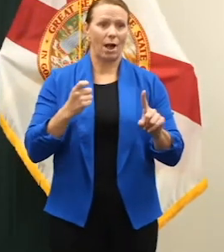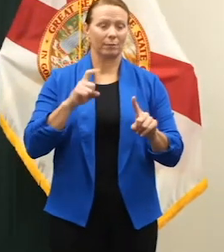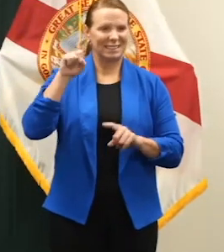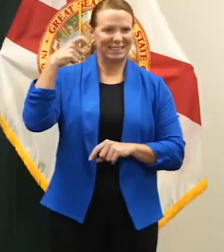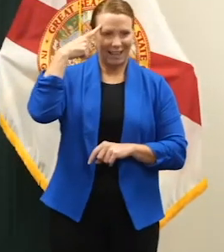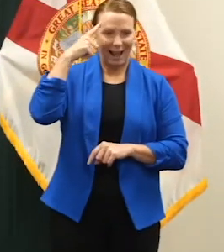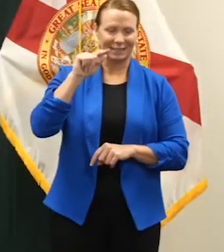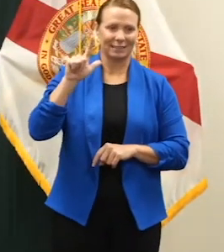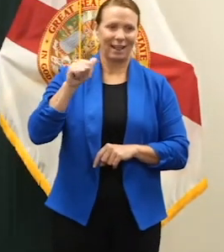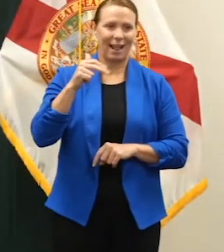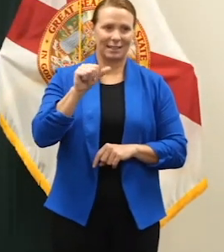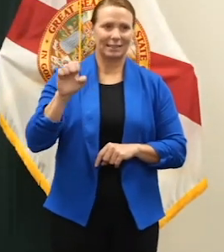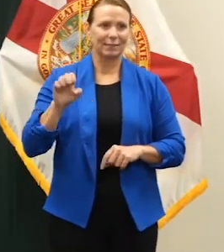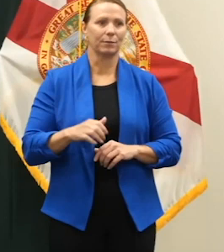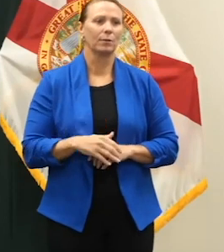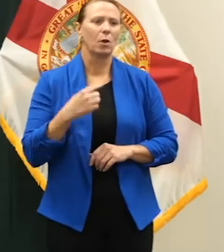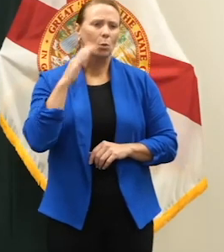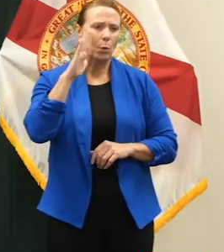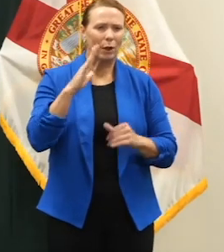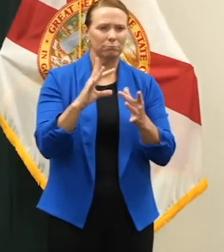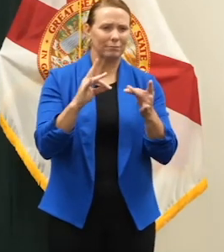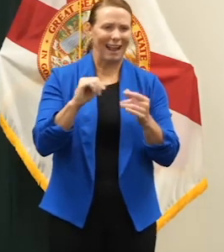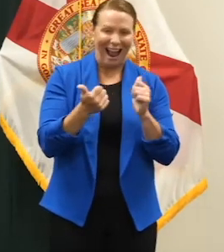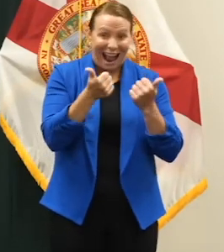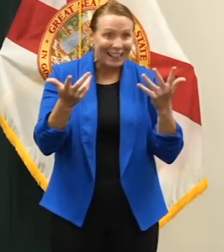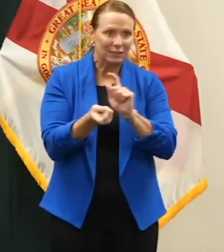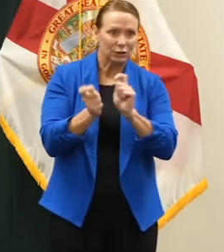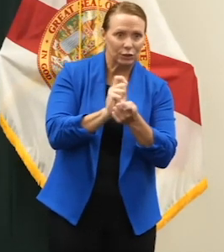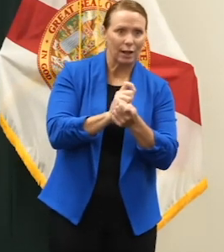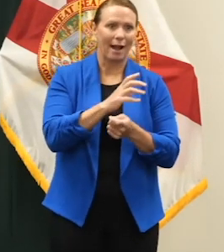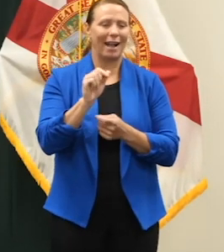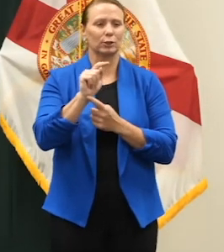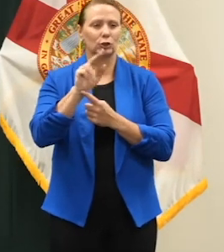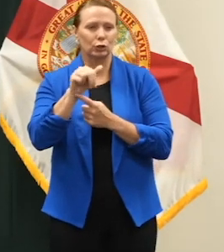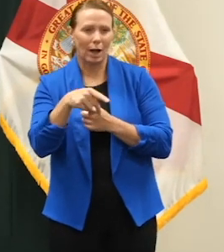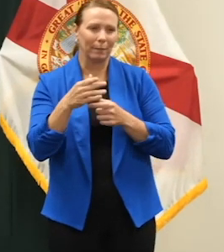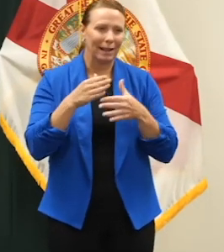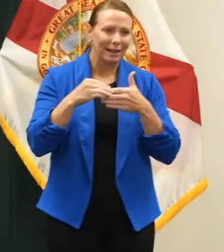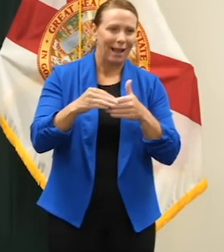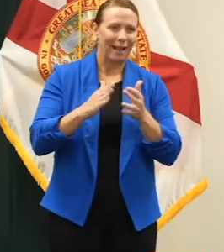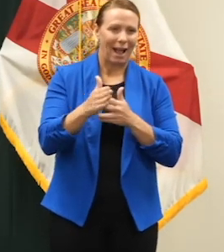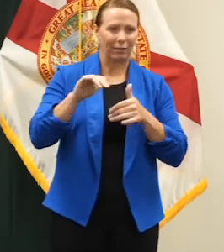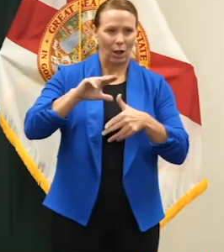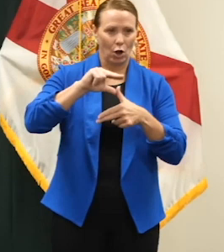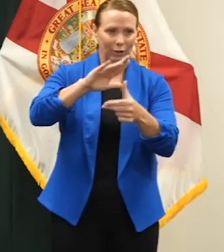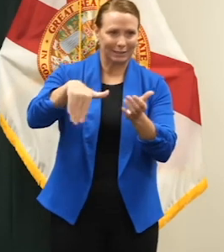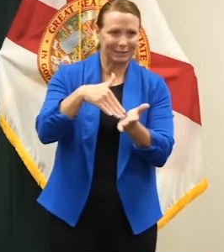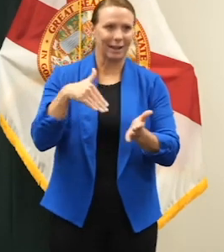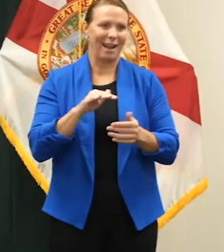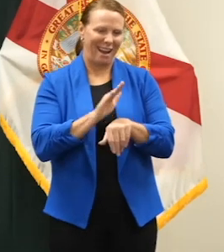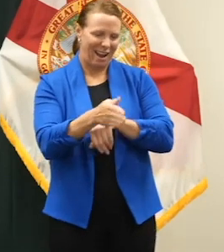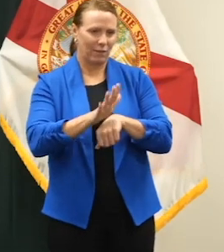reflect any change, if there is any change in track guidance from the National Hurricane Center after the 5 o'clock advisory. But I think the